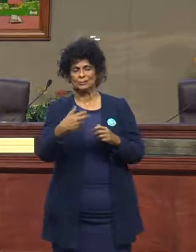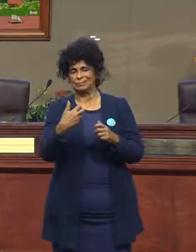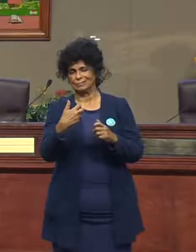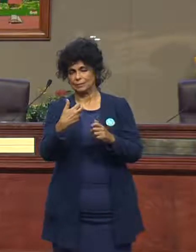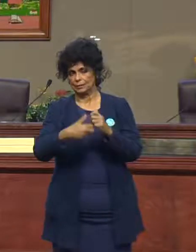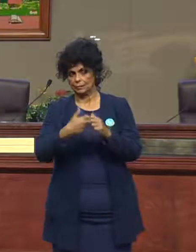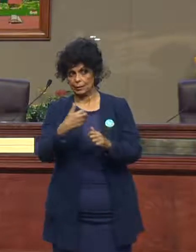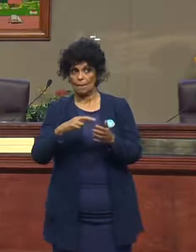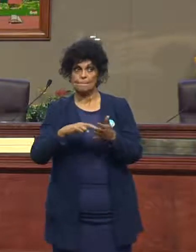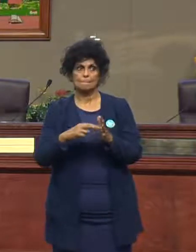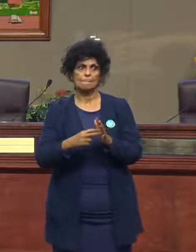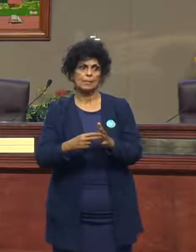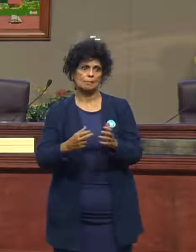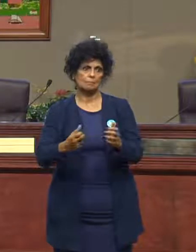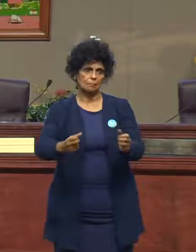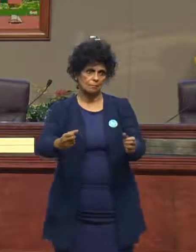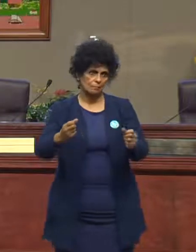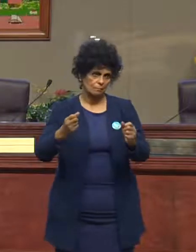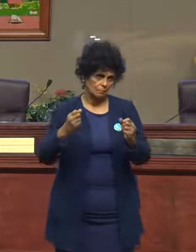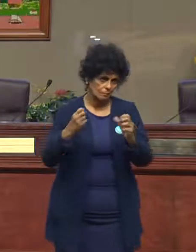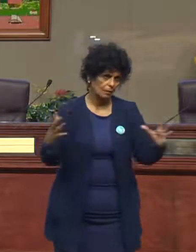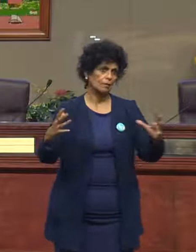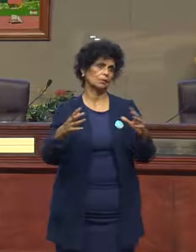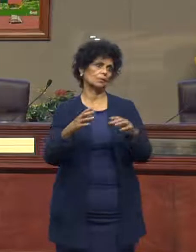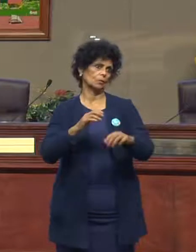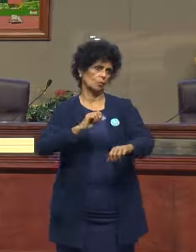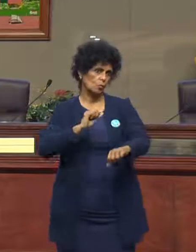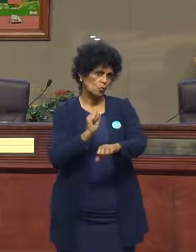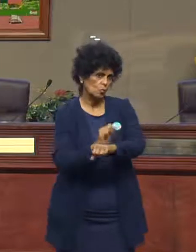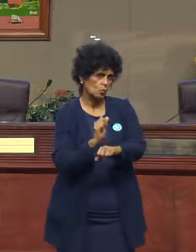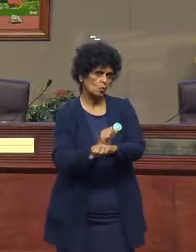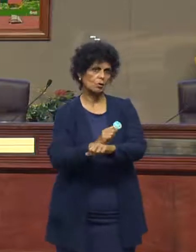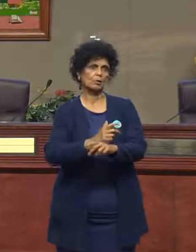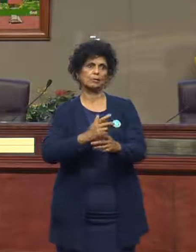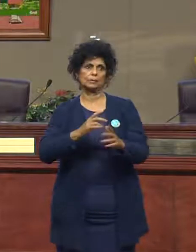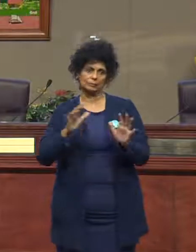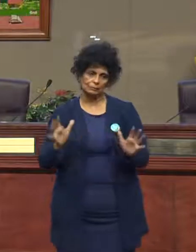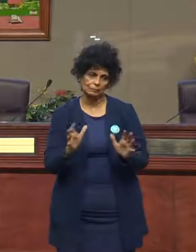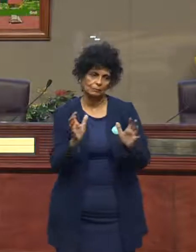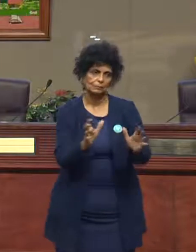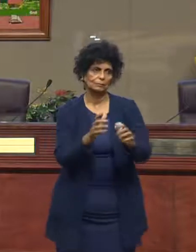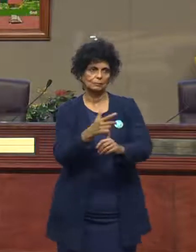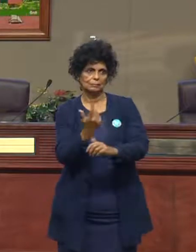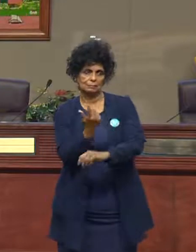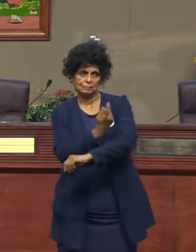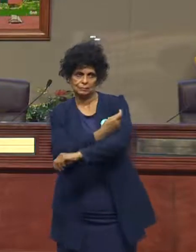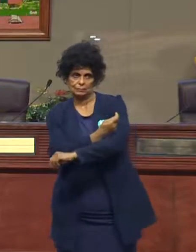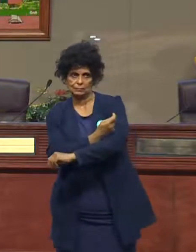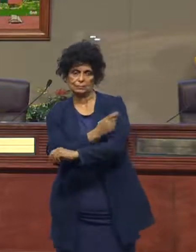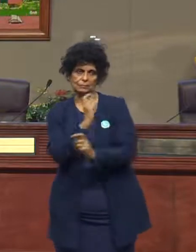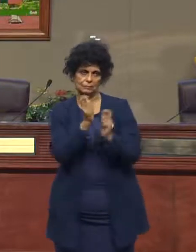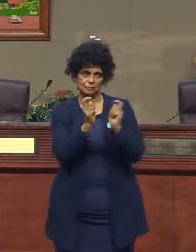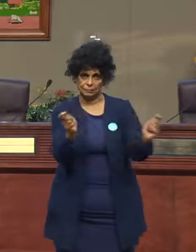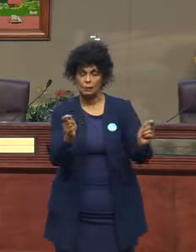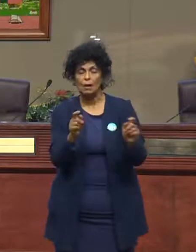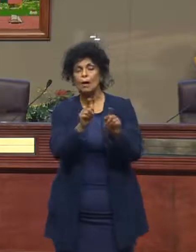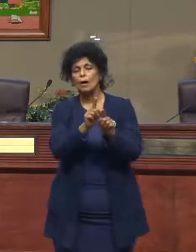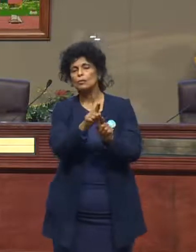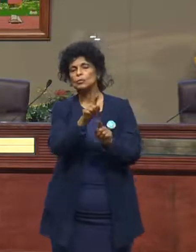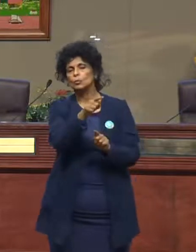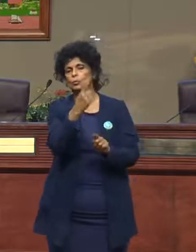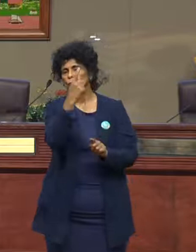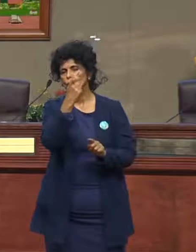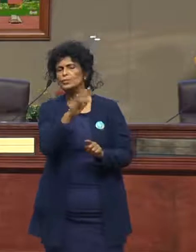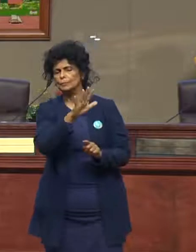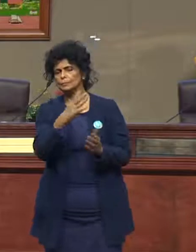a massive amount of work. And taking the opportunity that you asked me this question, I forgot to mention that we